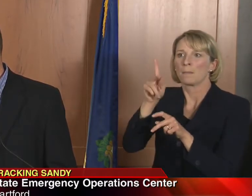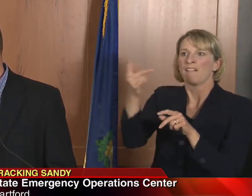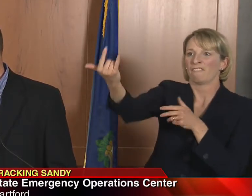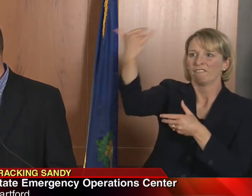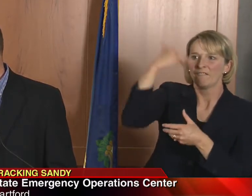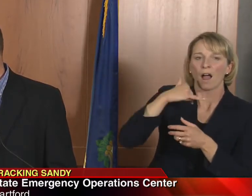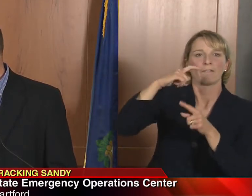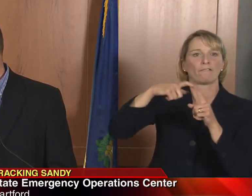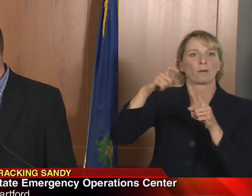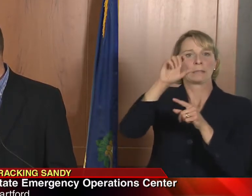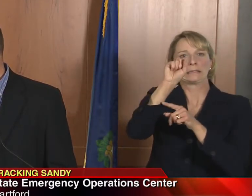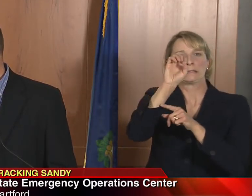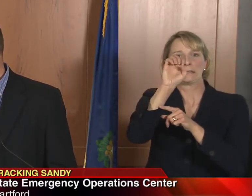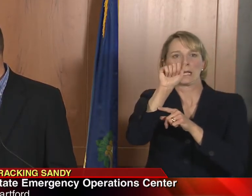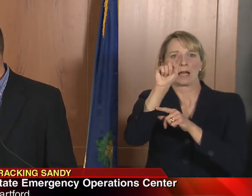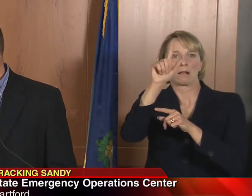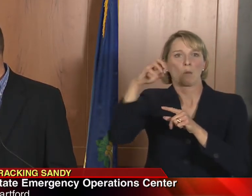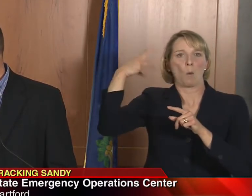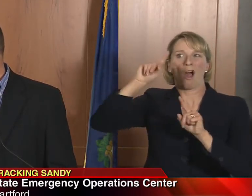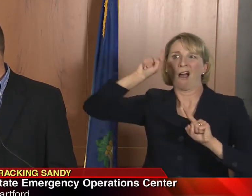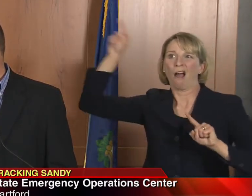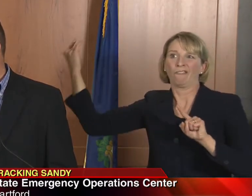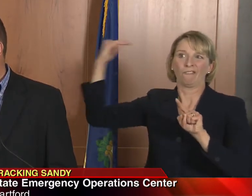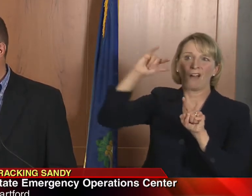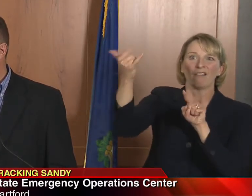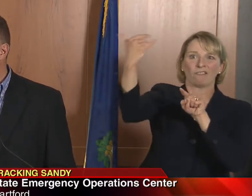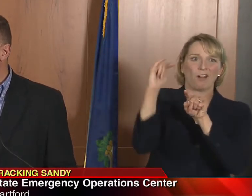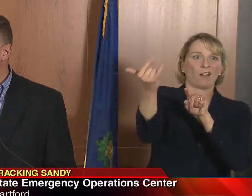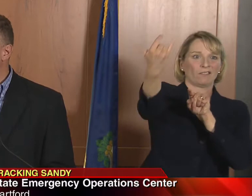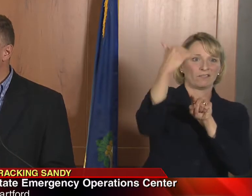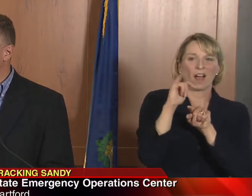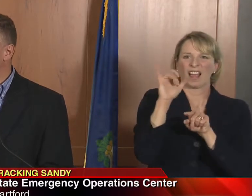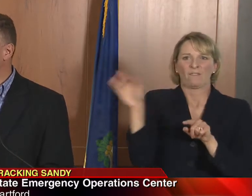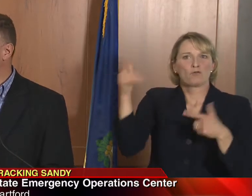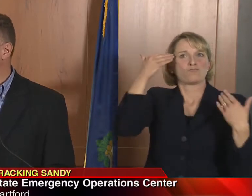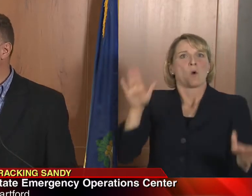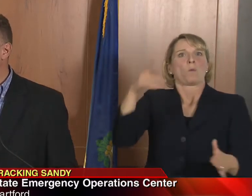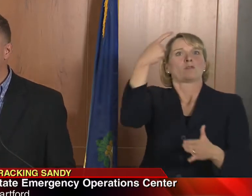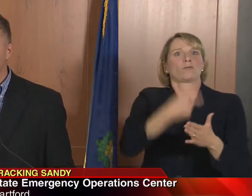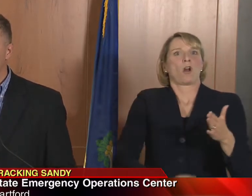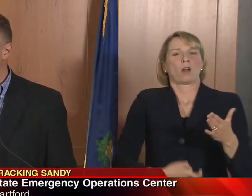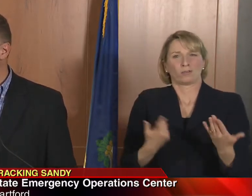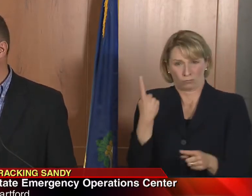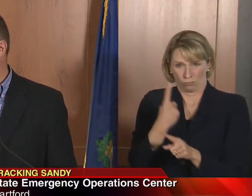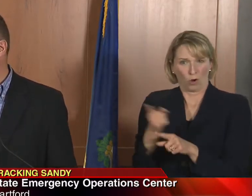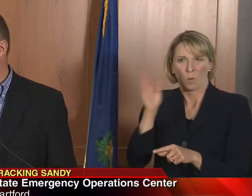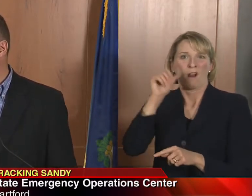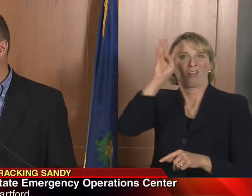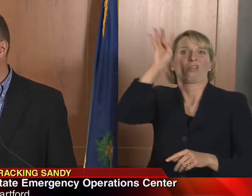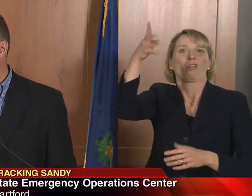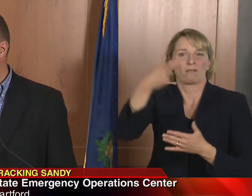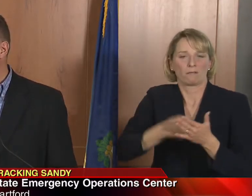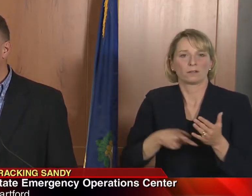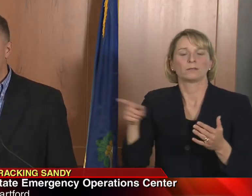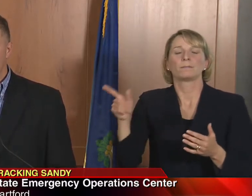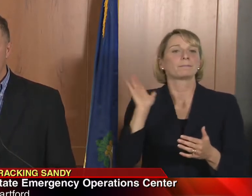from Seattle if you didn't have a good idea of what this is going to cost. Yeah, at this point, our goal is to be fully prepared for this